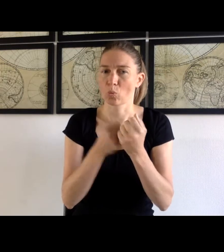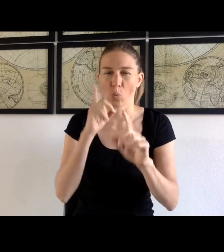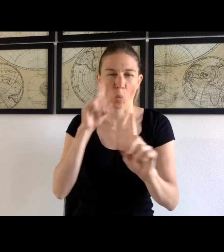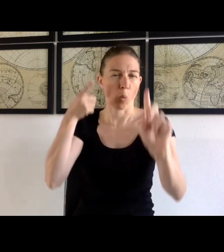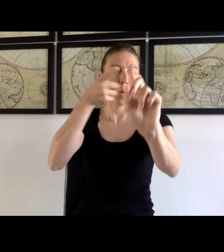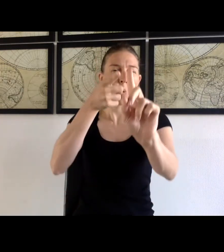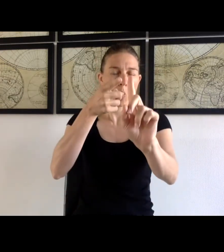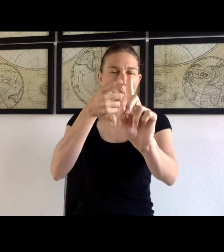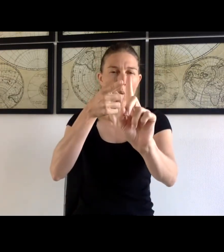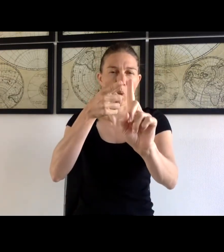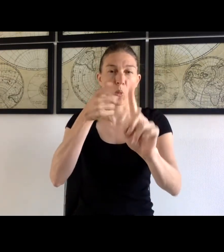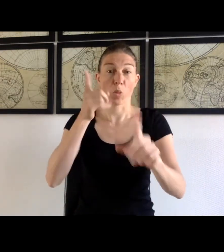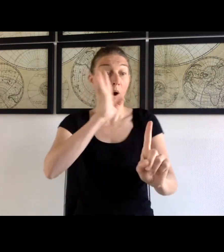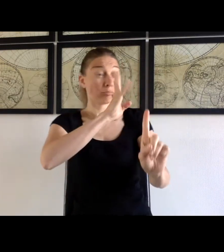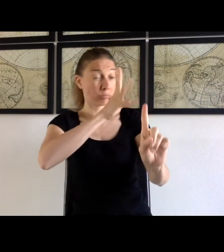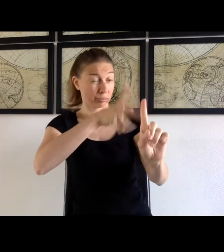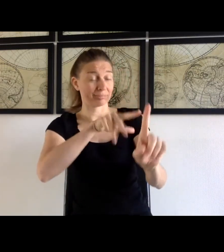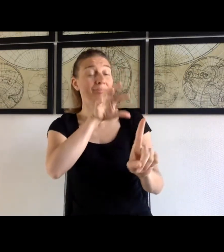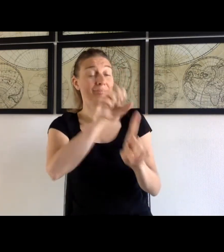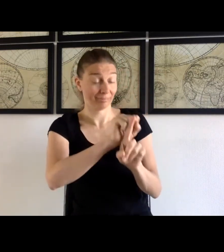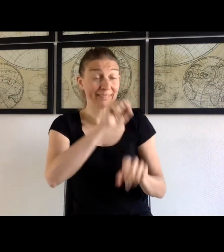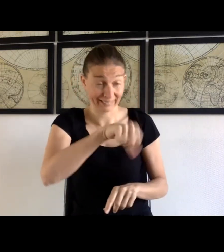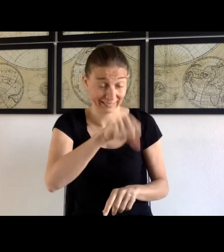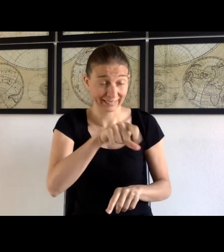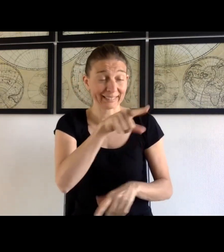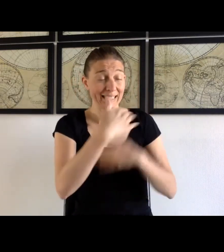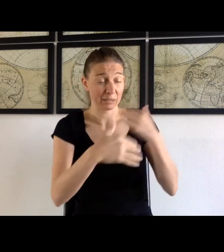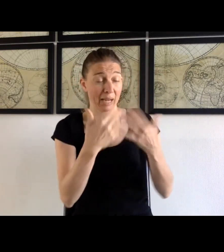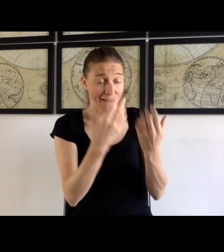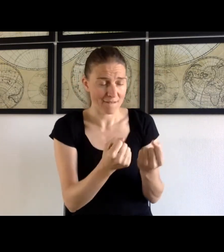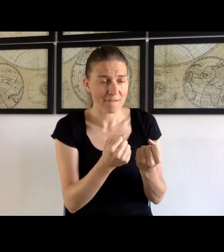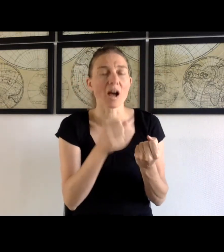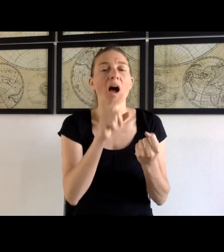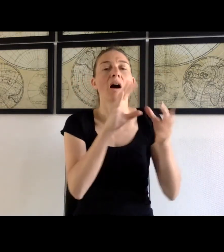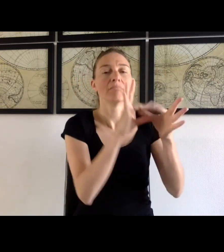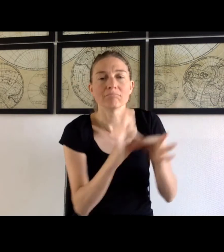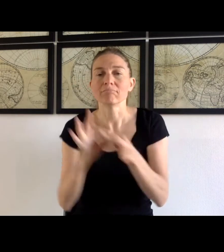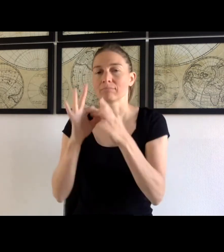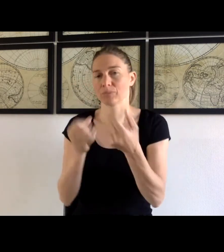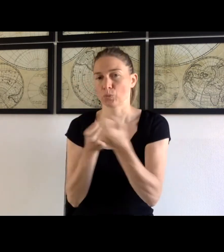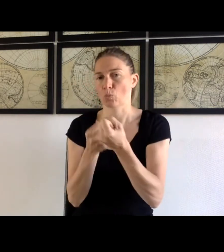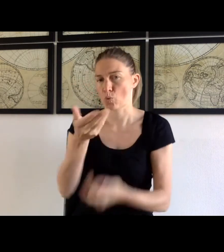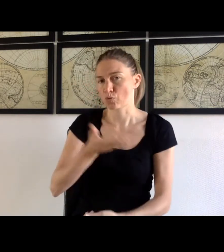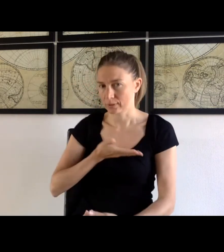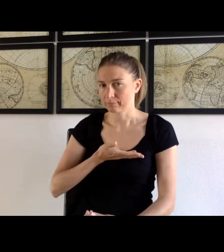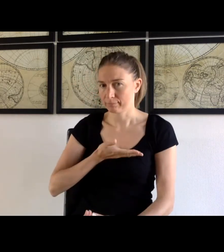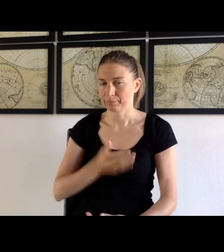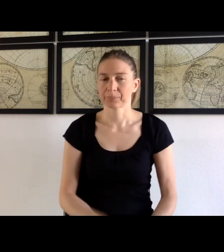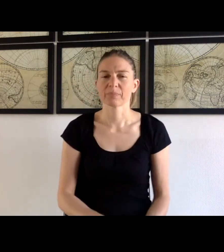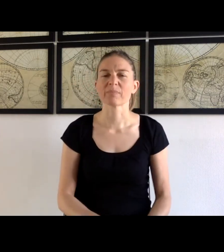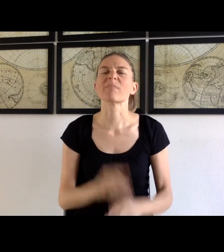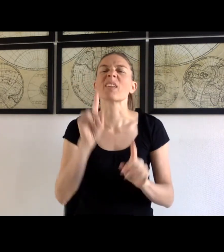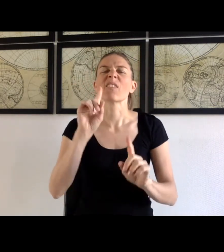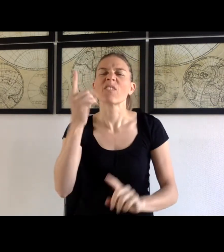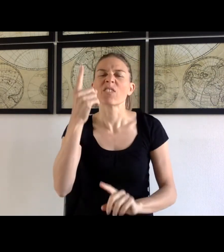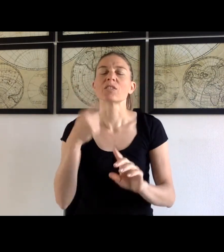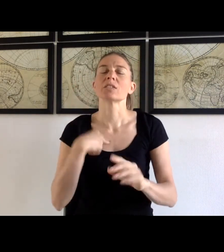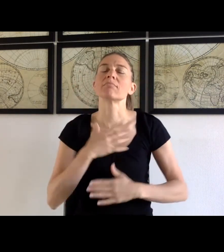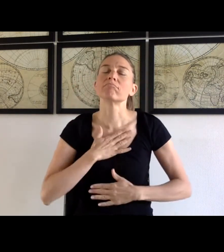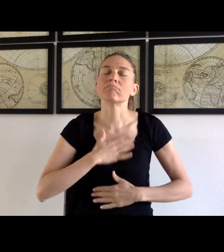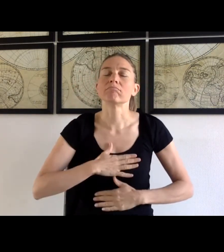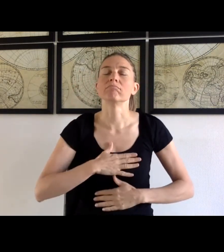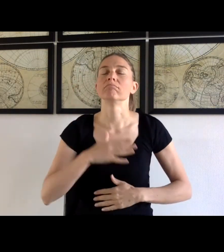Before we begin today, I would just like to share with you some logistical information and some housekeeping rules for how